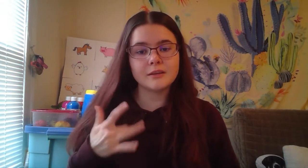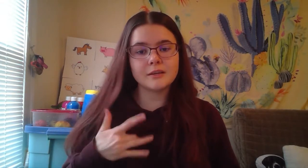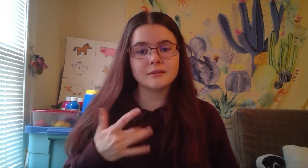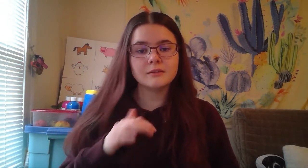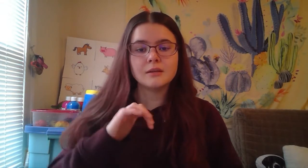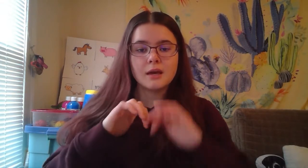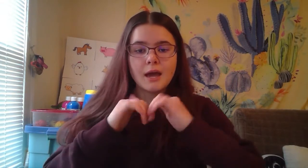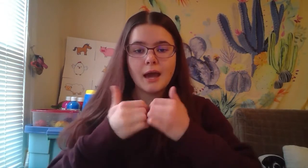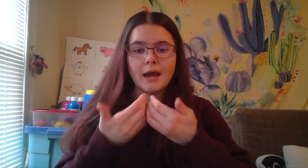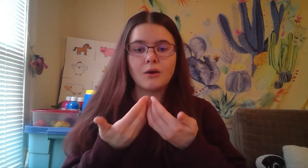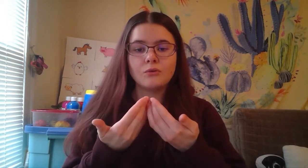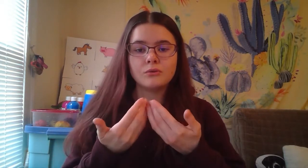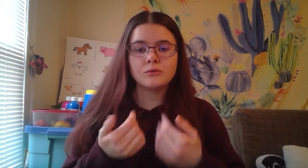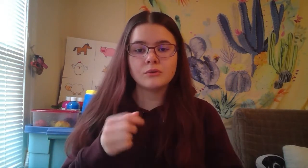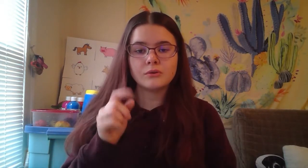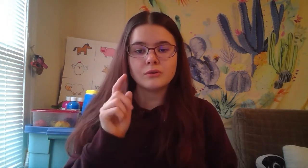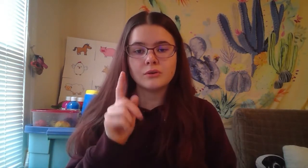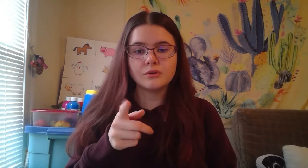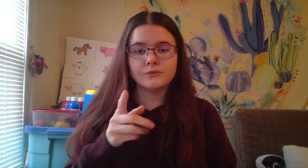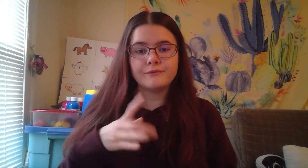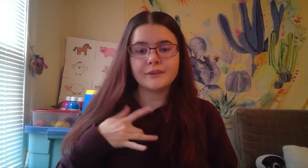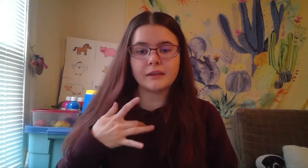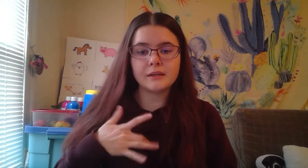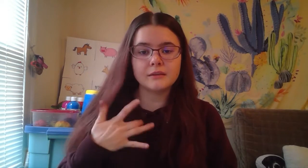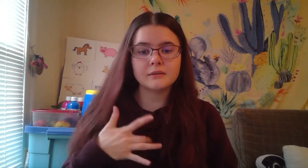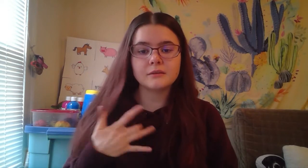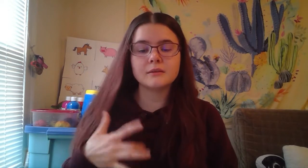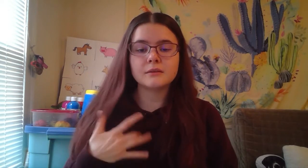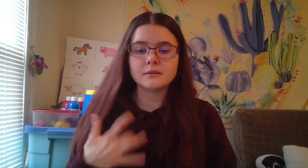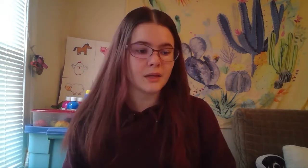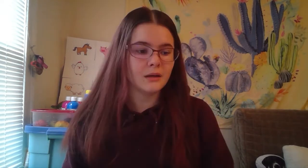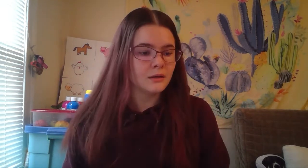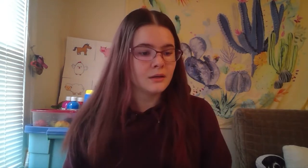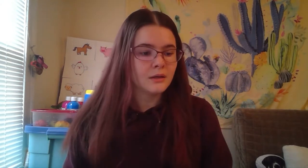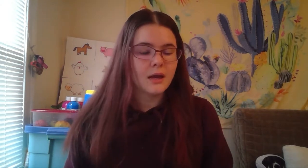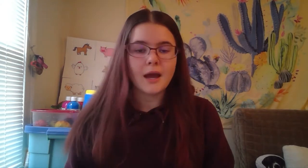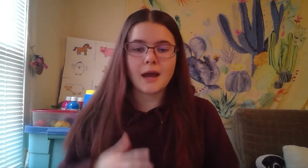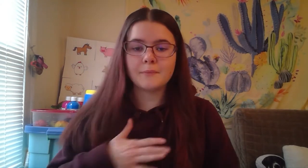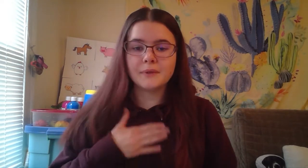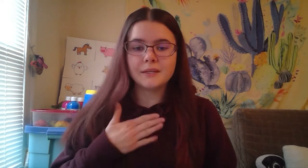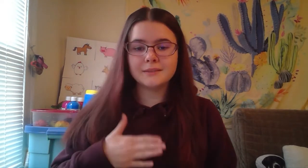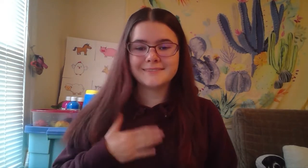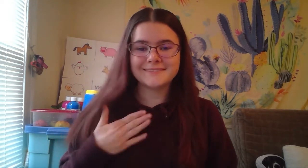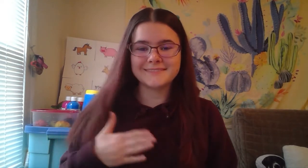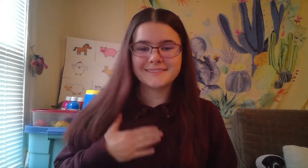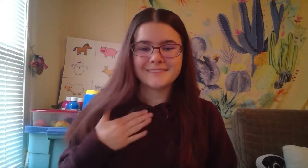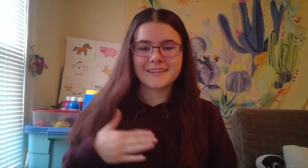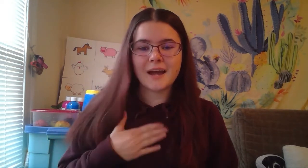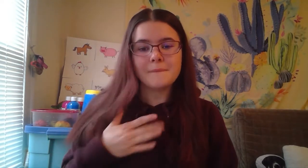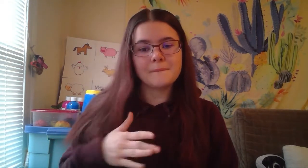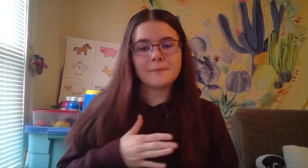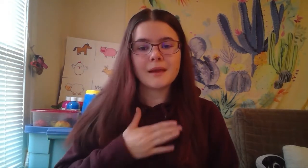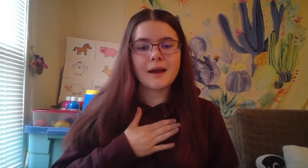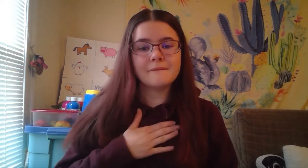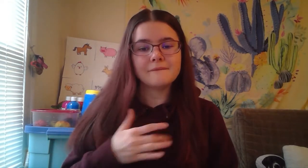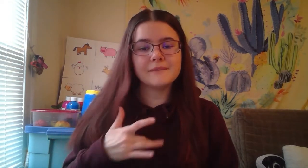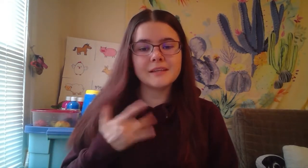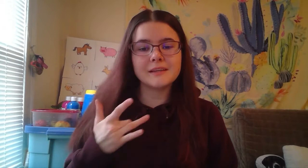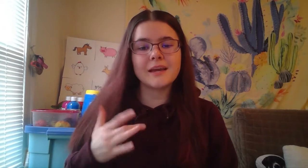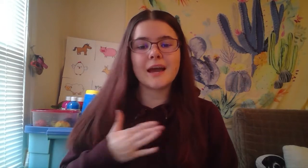feeling? How are you feeling? Happy. I'm feeling